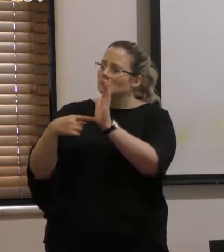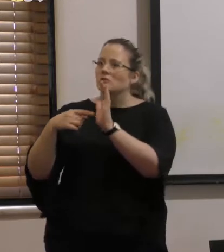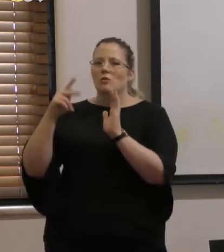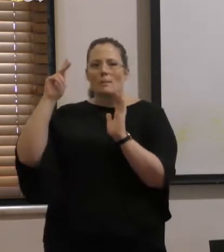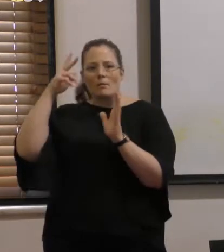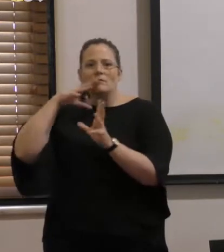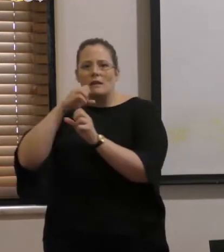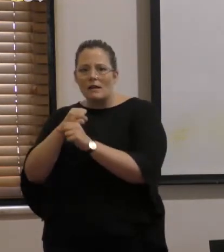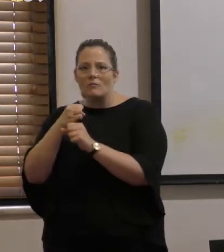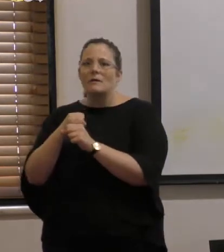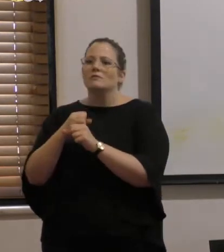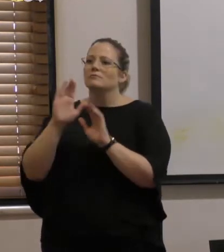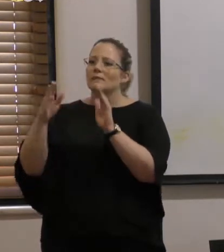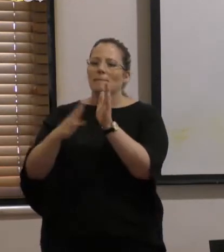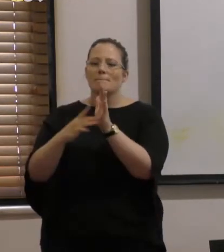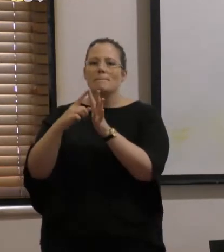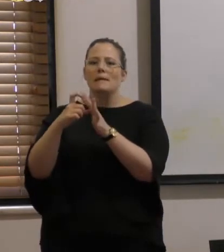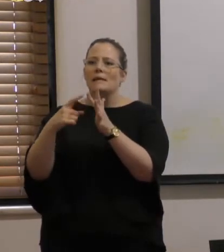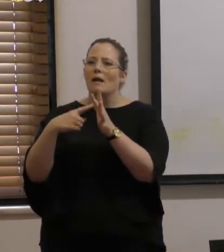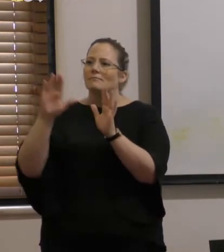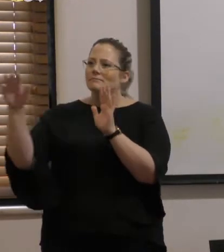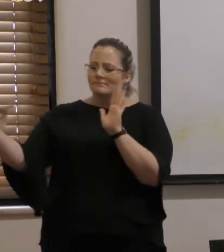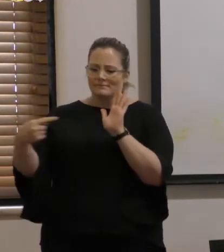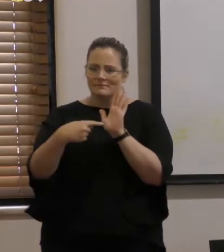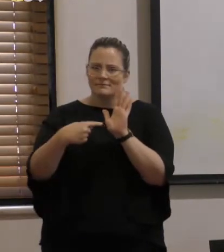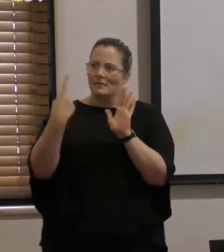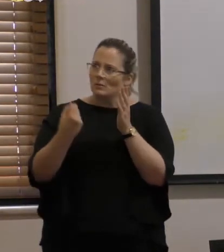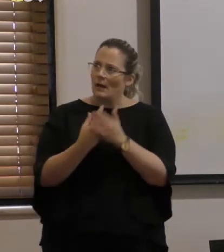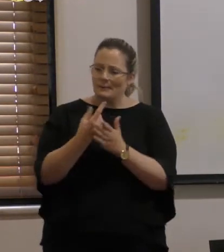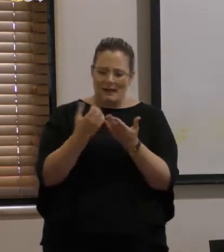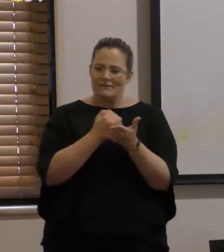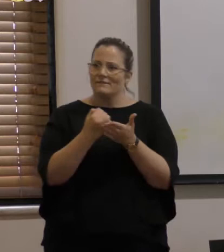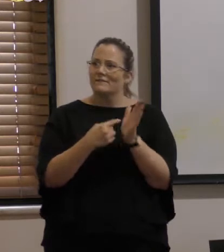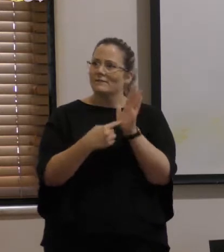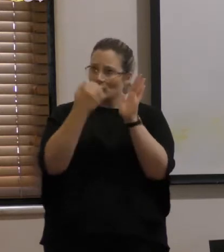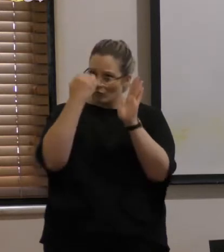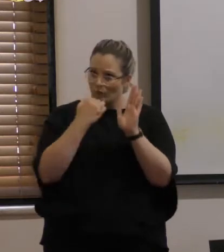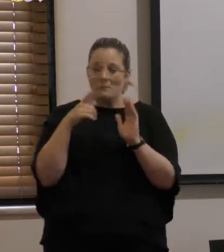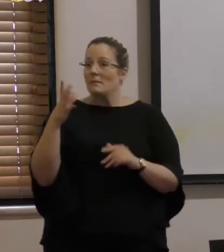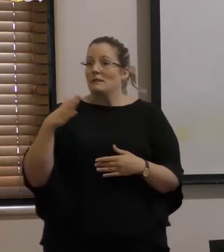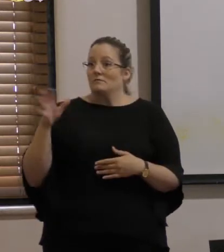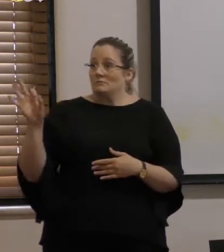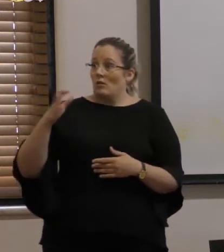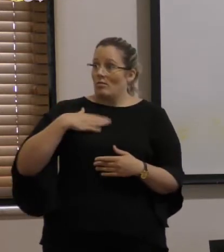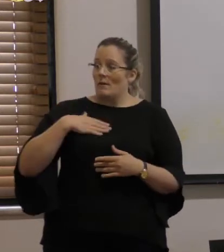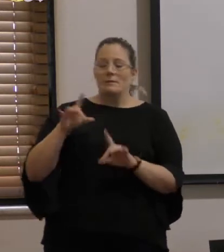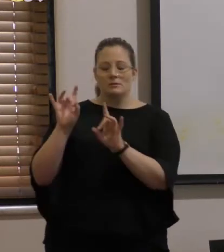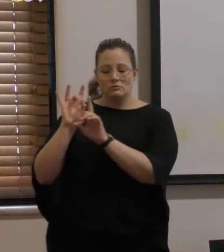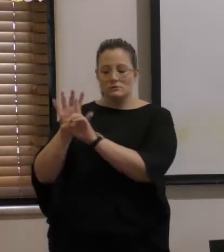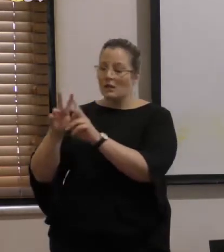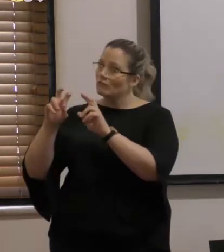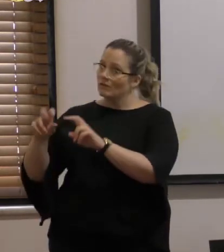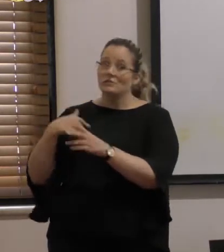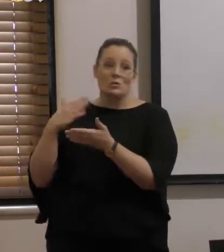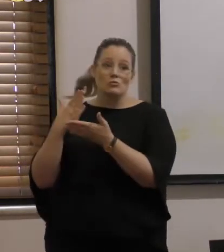say, look, this is what's happening, here's the figures, you know. You don't like our figures, do your own figures, because I bet you $1 million